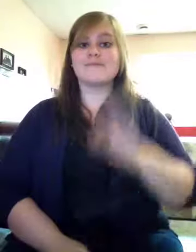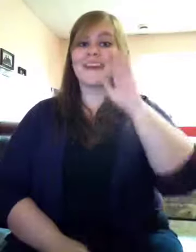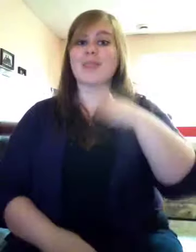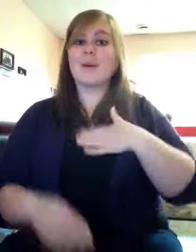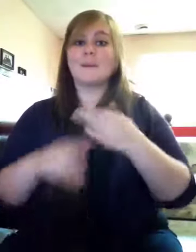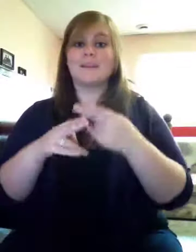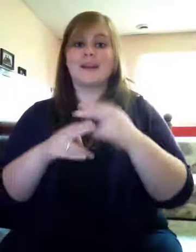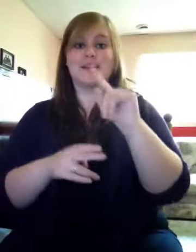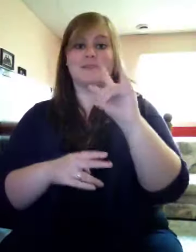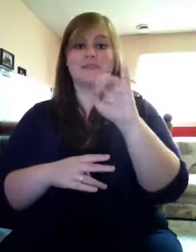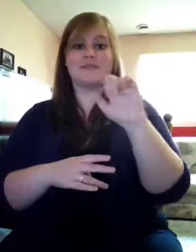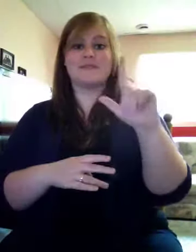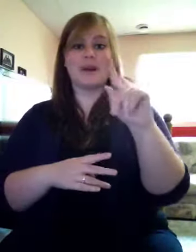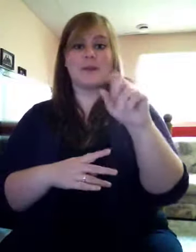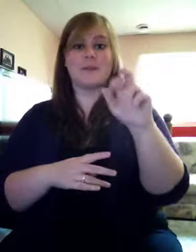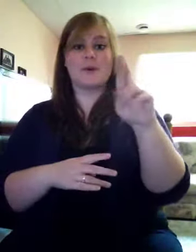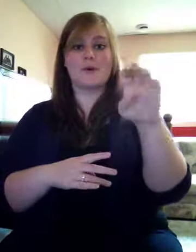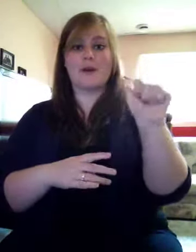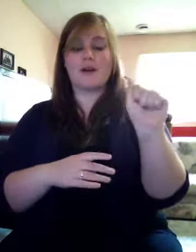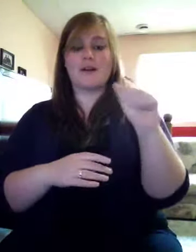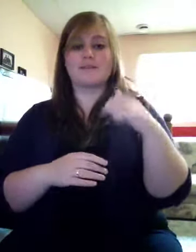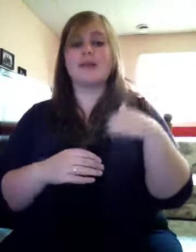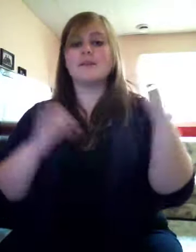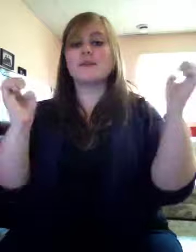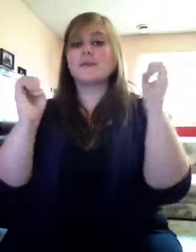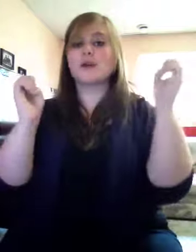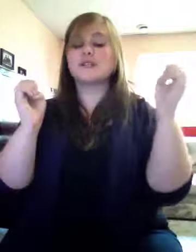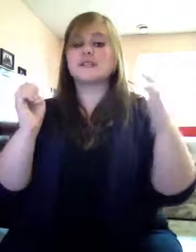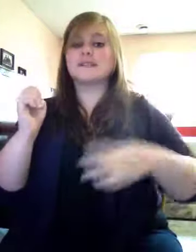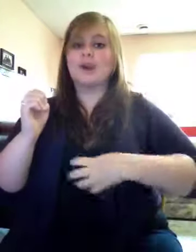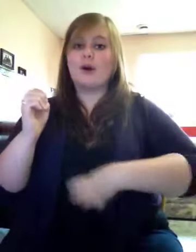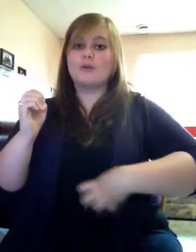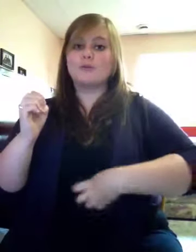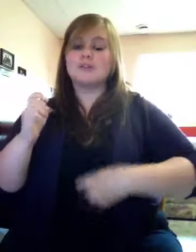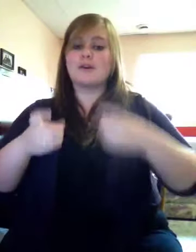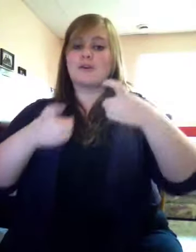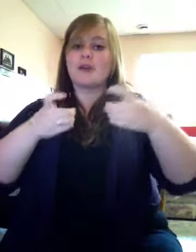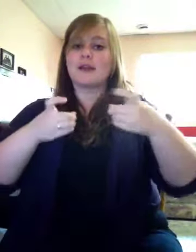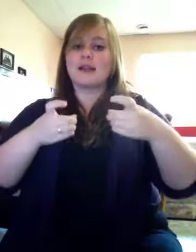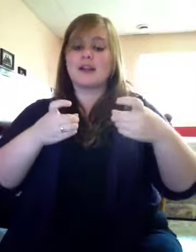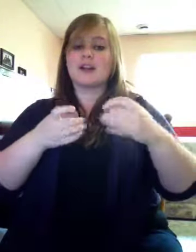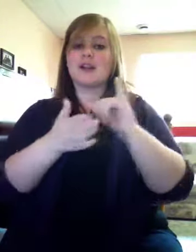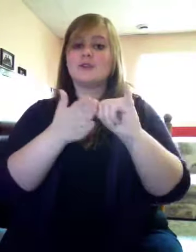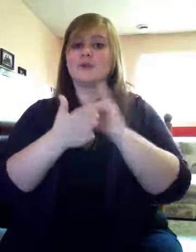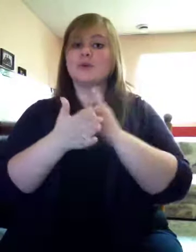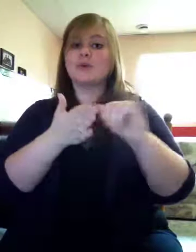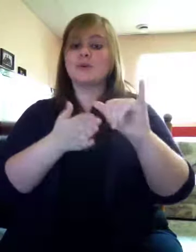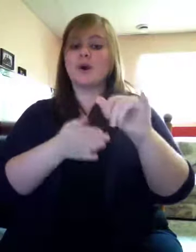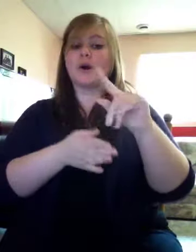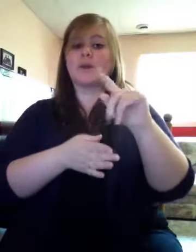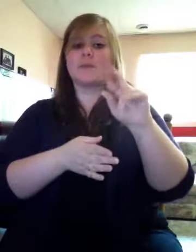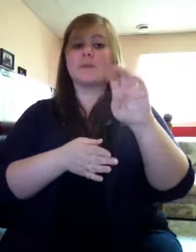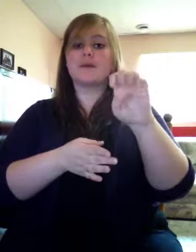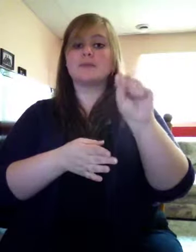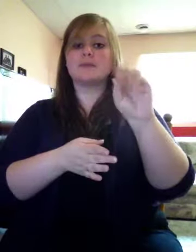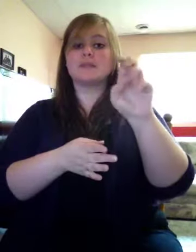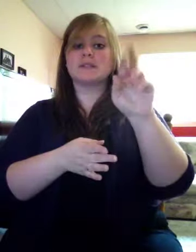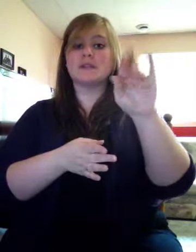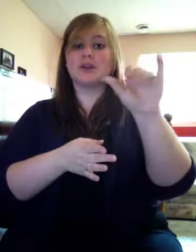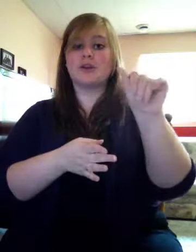name is Phil Pereira, and I'm the Emergency Ultrasound Coordinator at the New York Presbyterian Hospital in New York City. And welcome to Soundbites